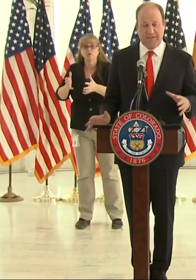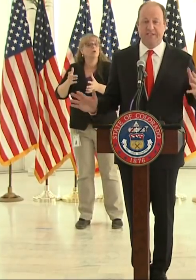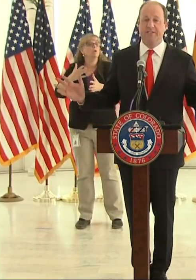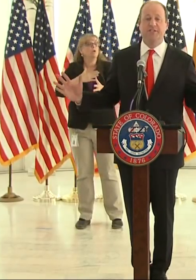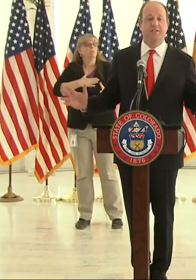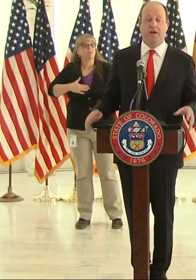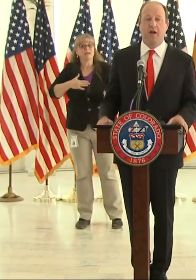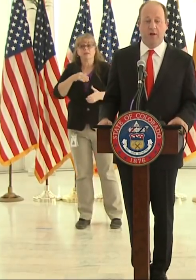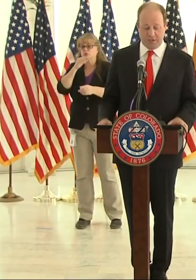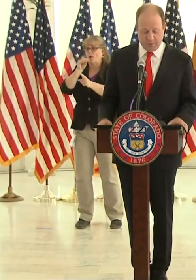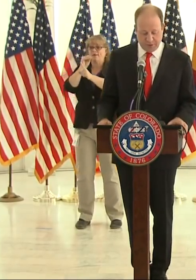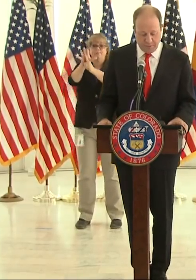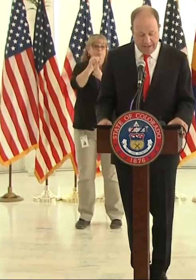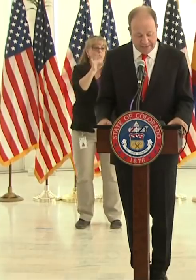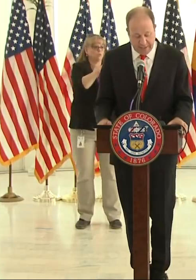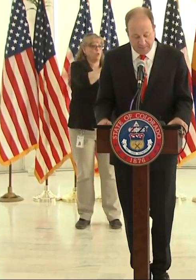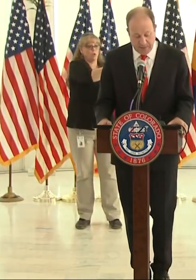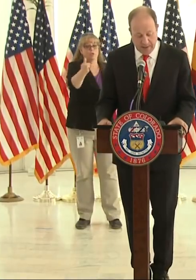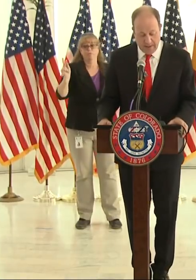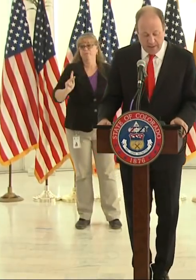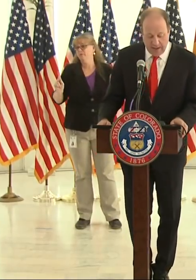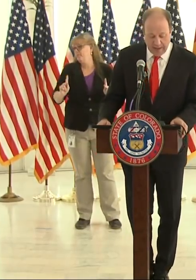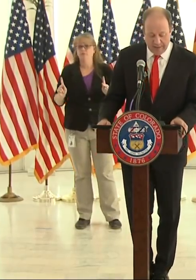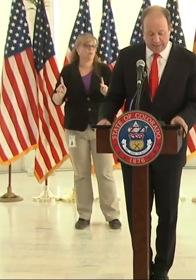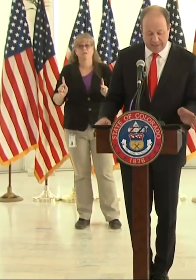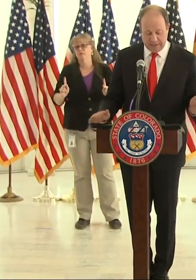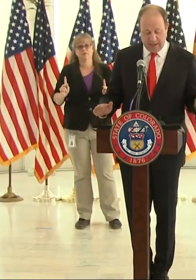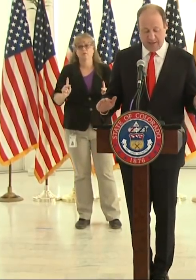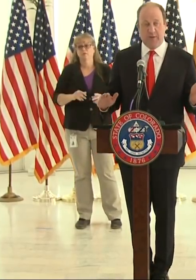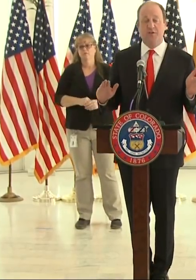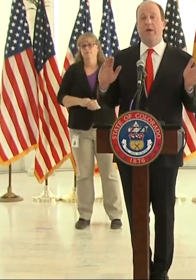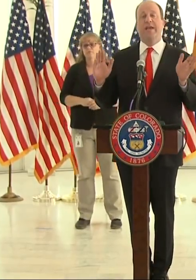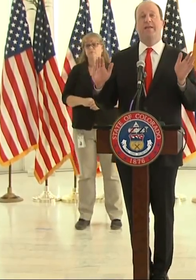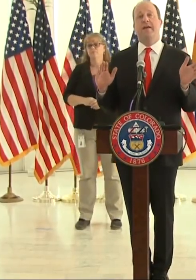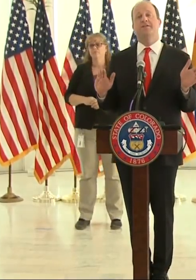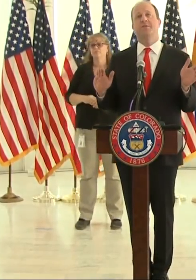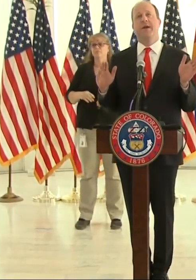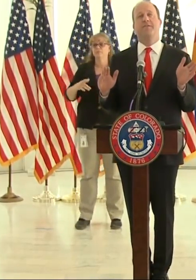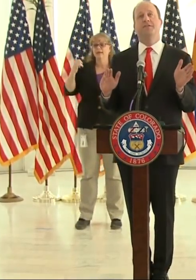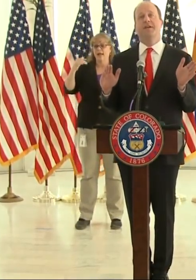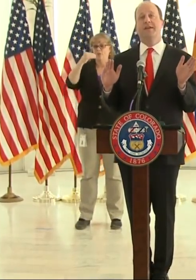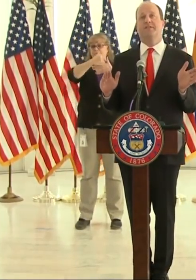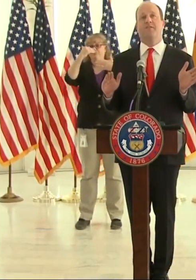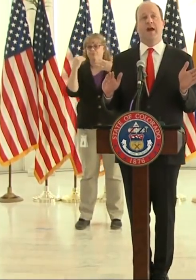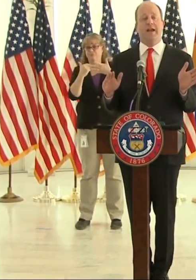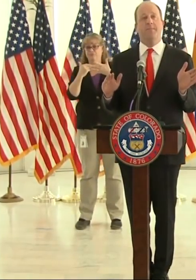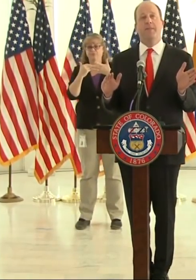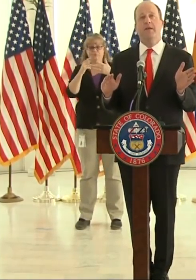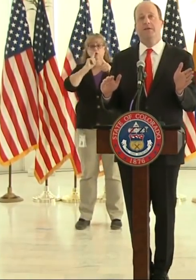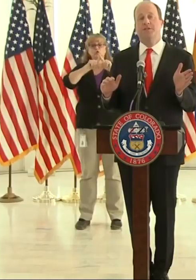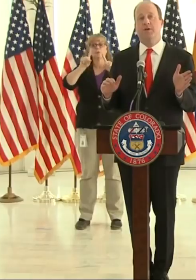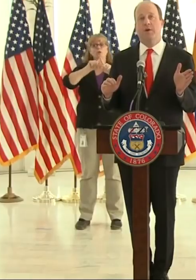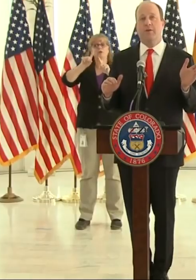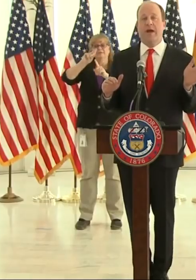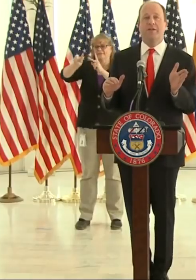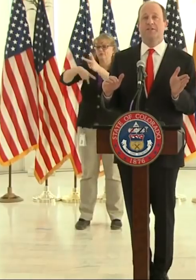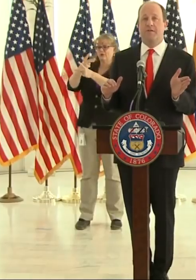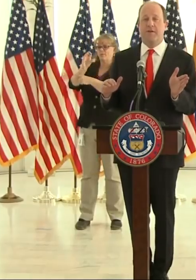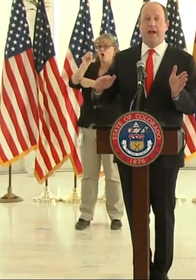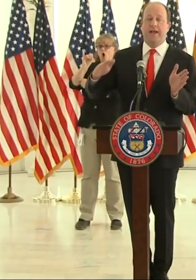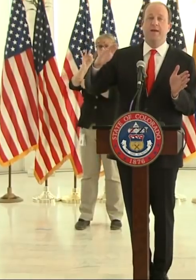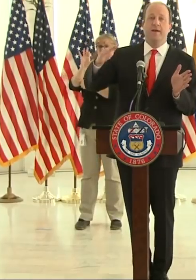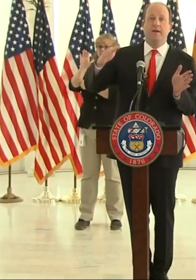non-critical offices, this is Colorado's commercial capacity. There's a weekend there. So May 1st, I think, is a Friday. So